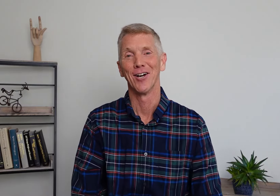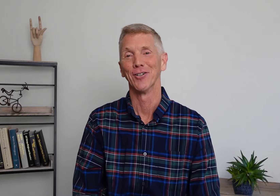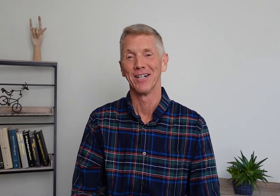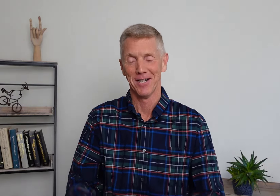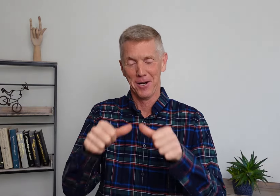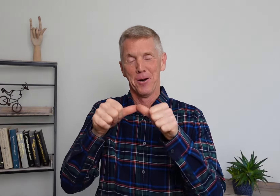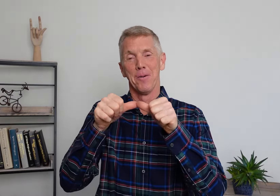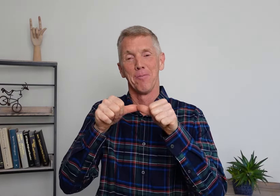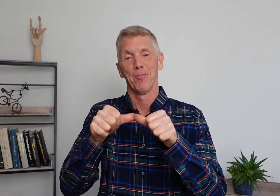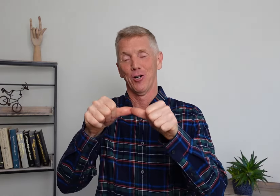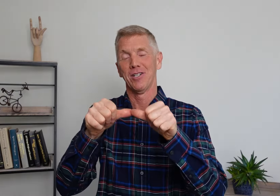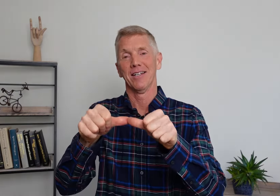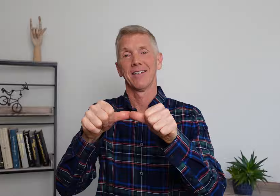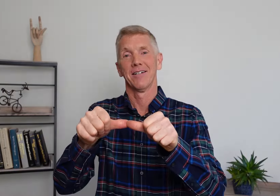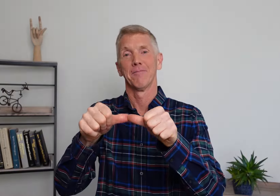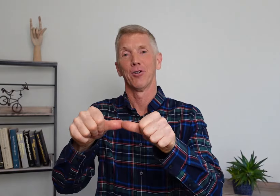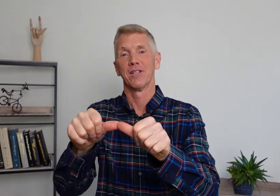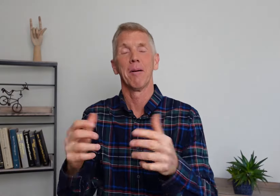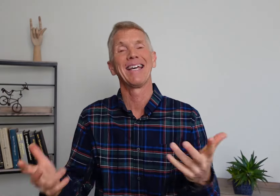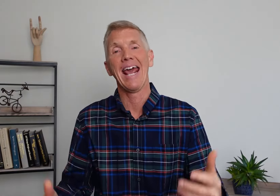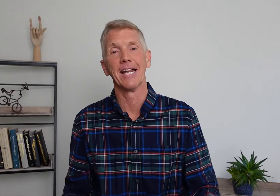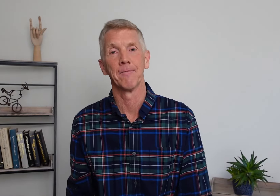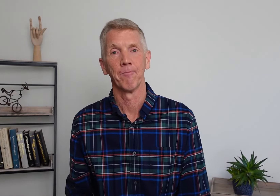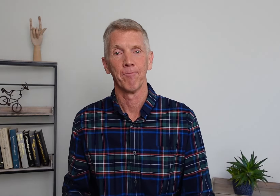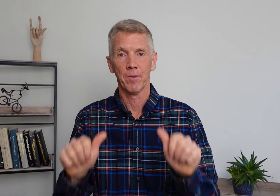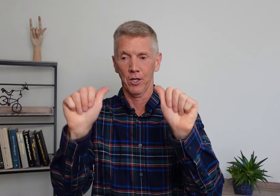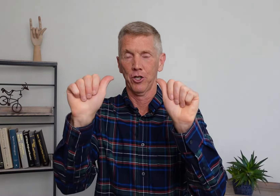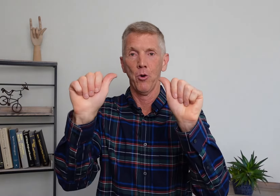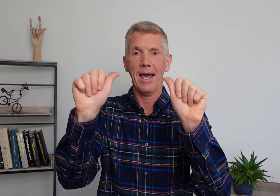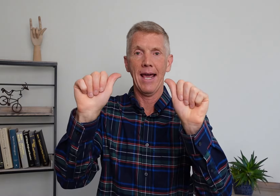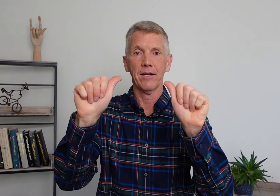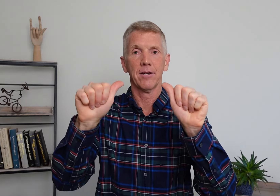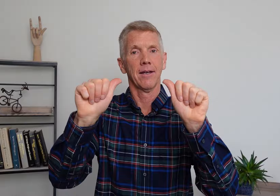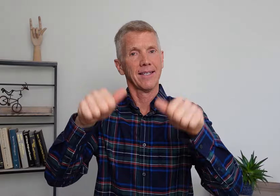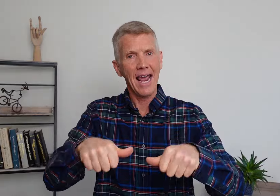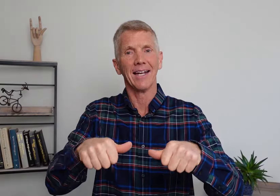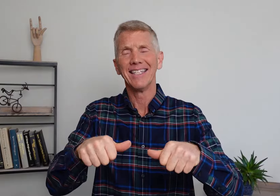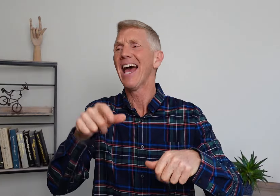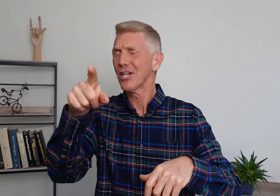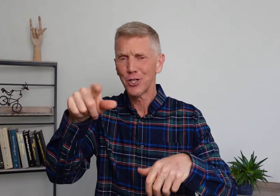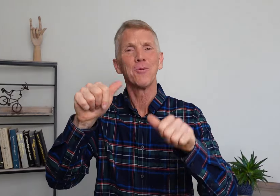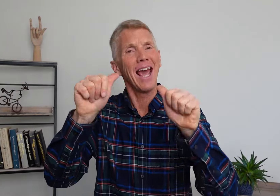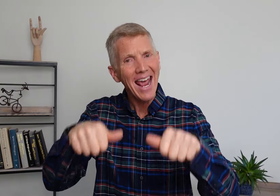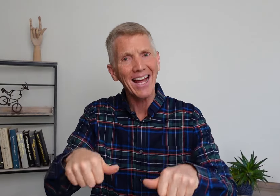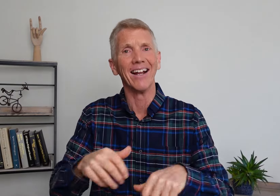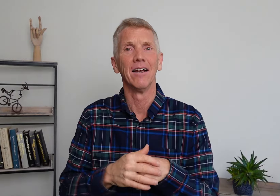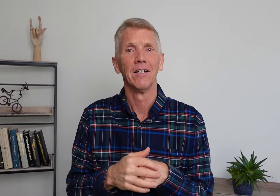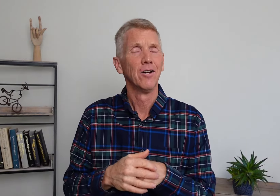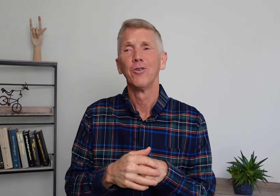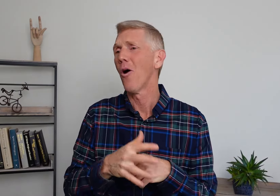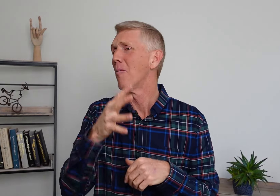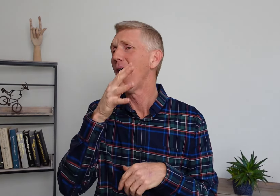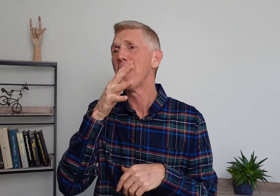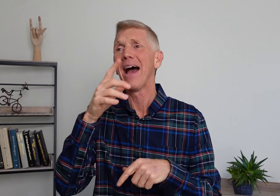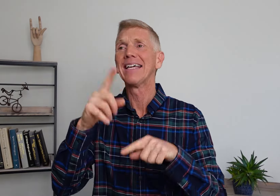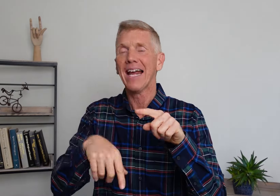learning. Persist. Persist. How about can? Two A hands. Can. Yes, you can. No, Mom, I can't.